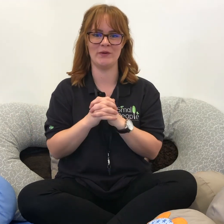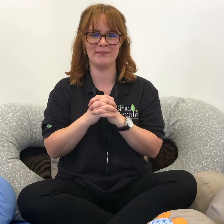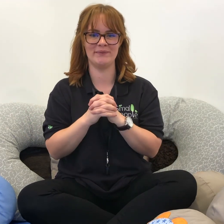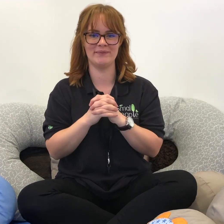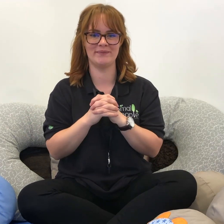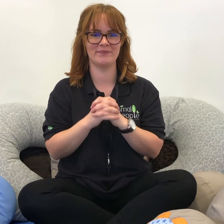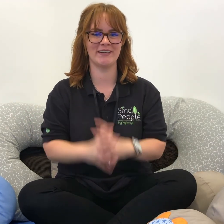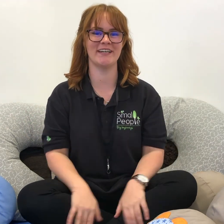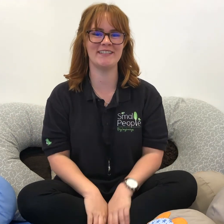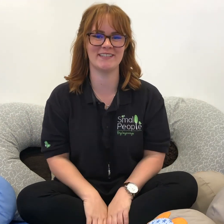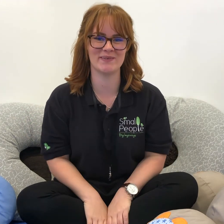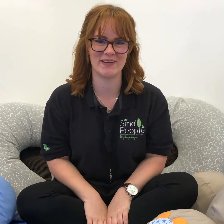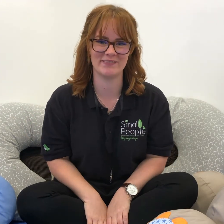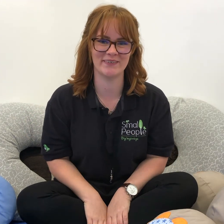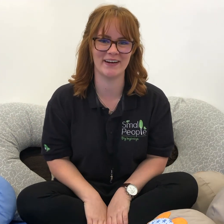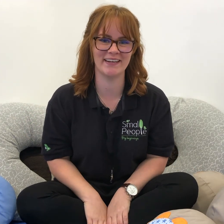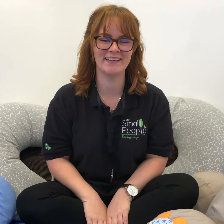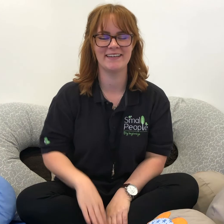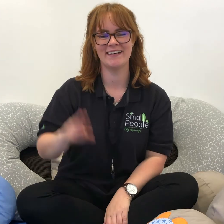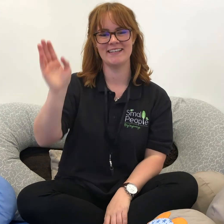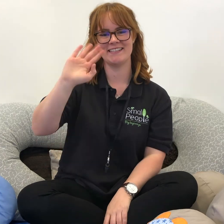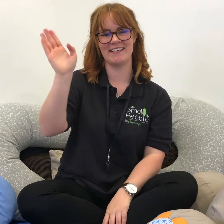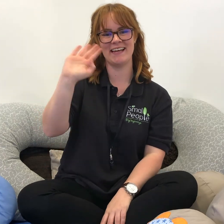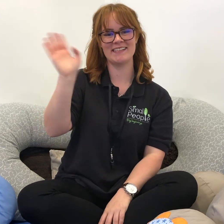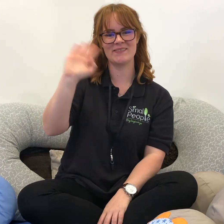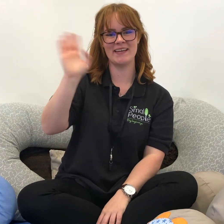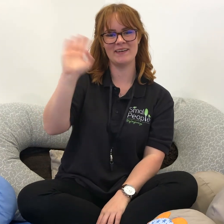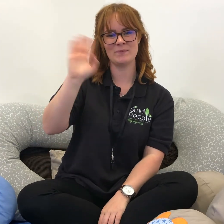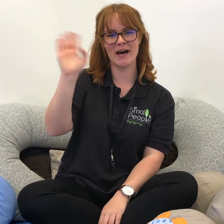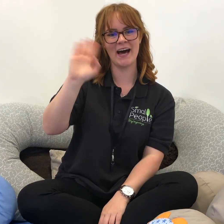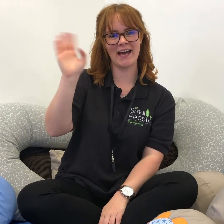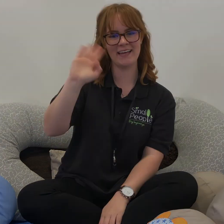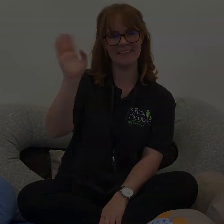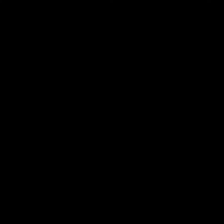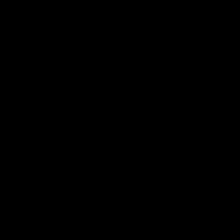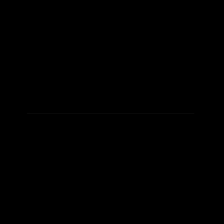Woo. Good job, everyone. See you next week. Bye.